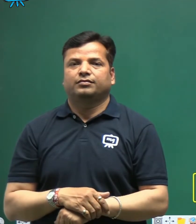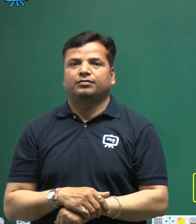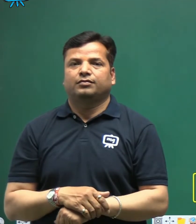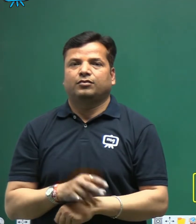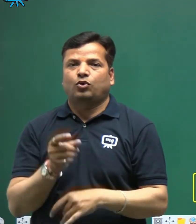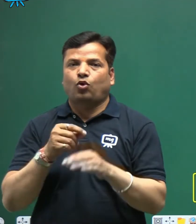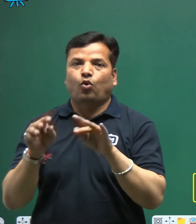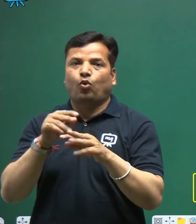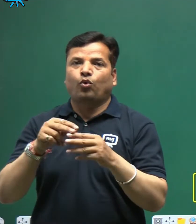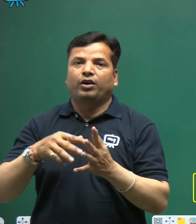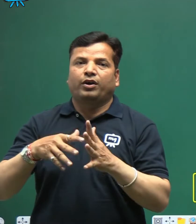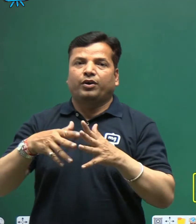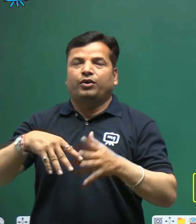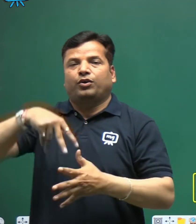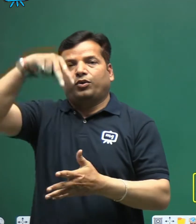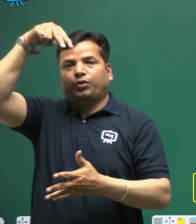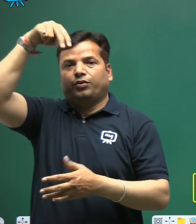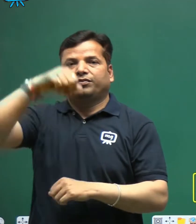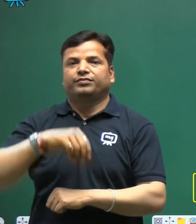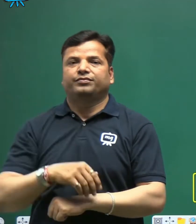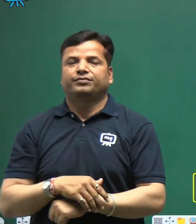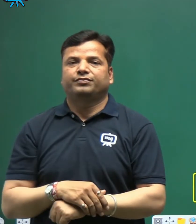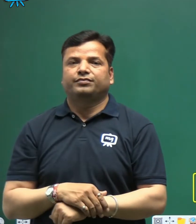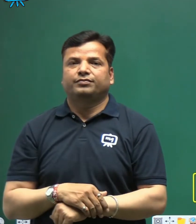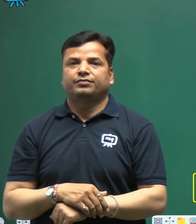on a tall